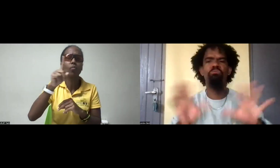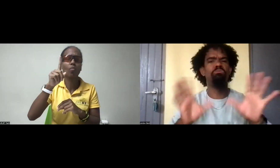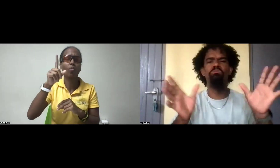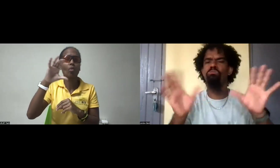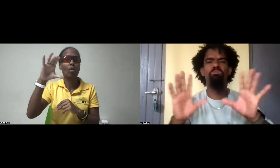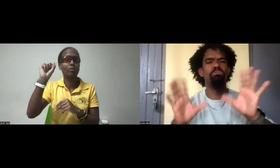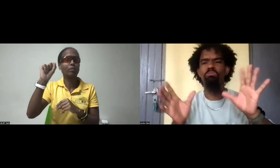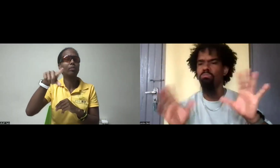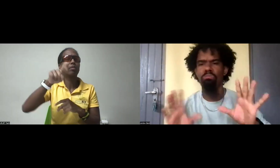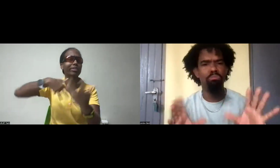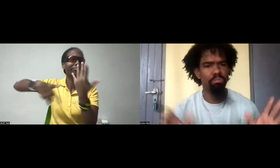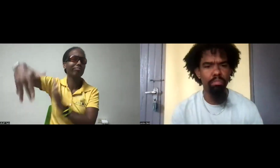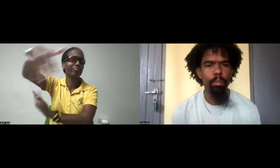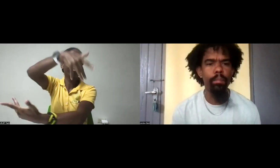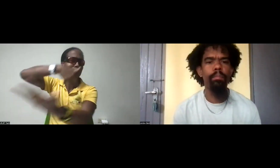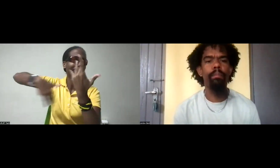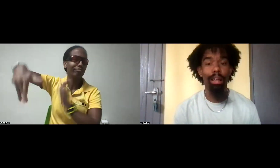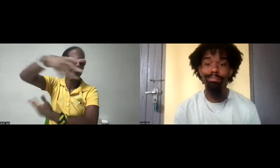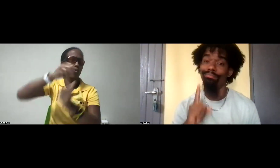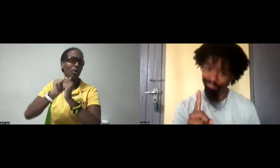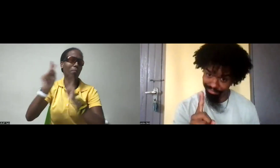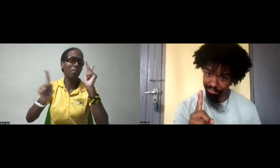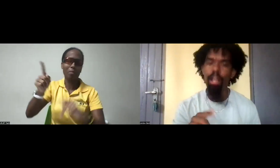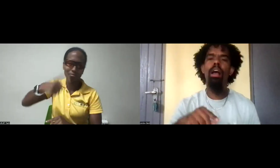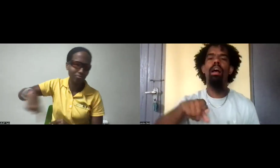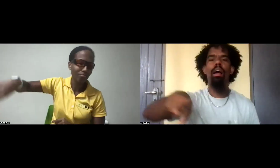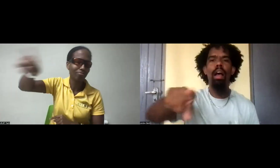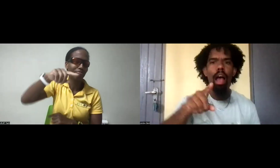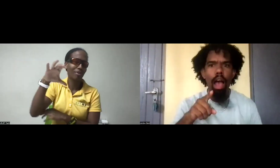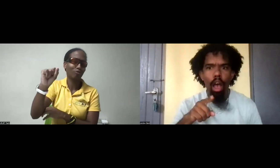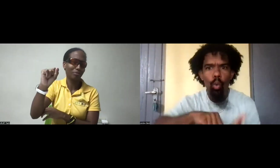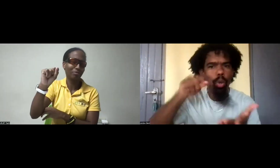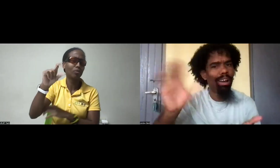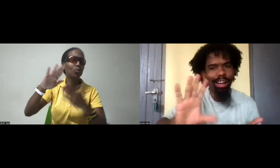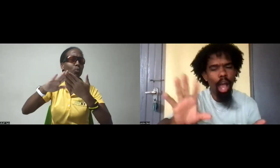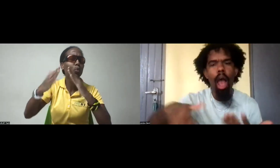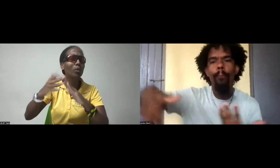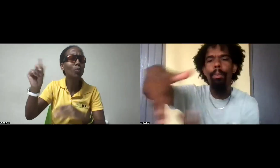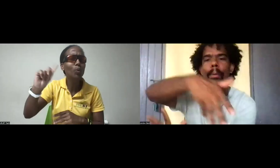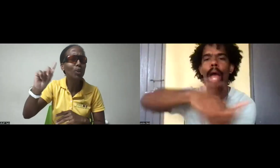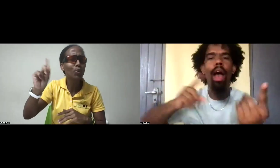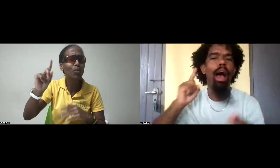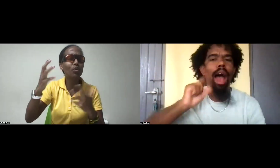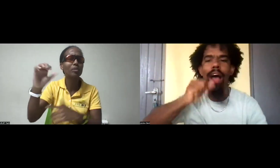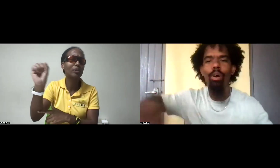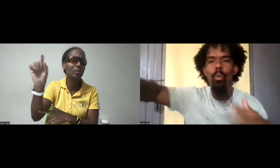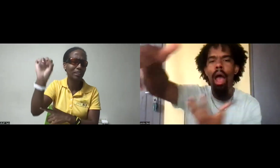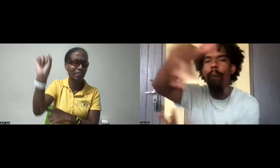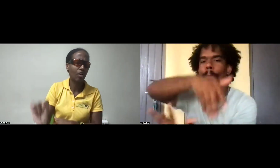No. So country sign requires association with people who use the language. So the